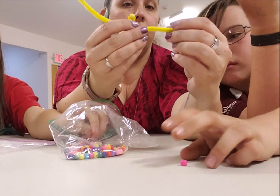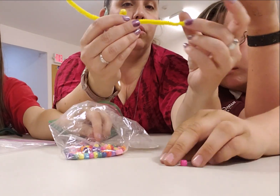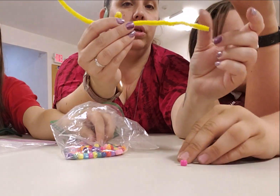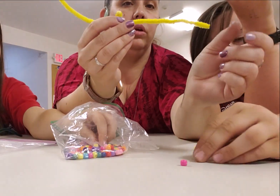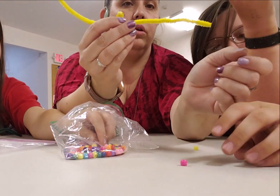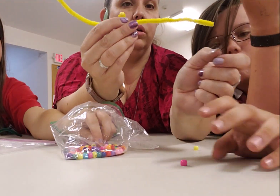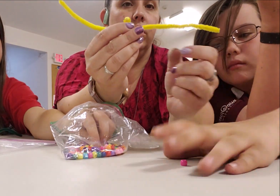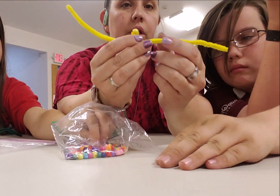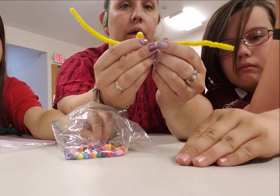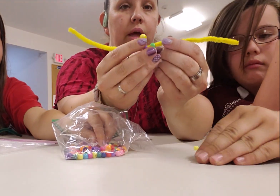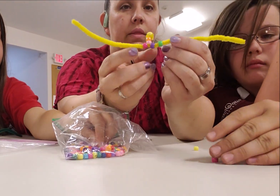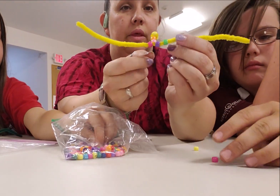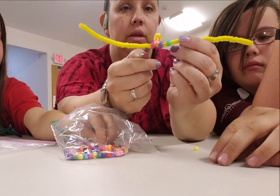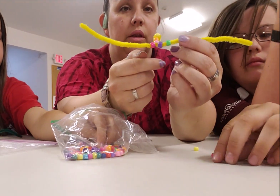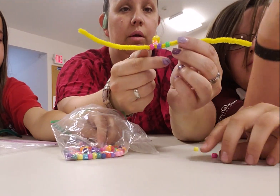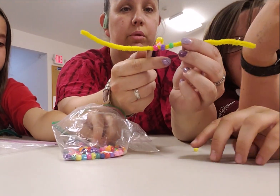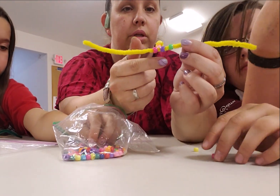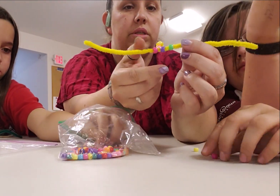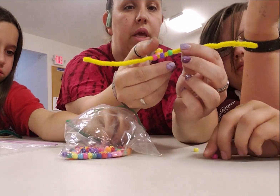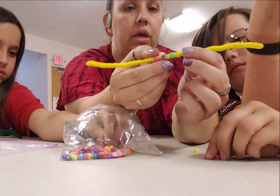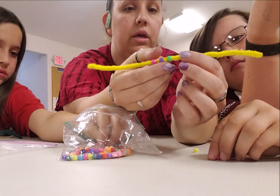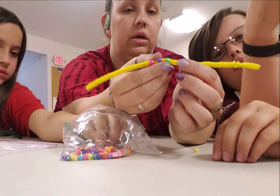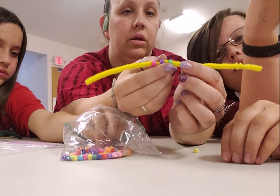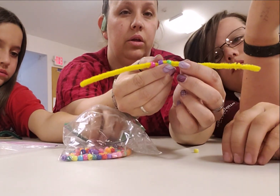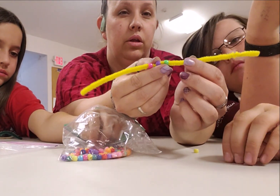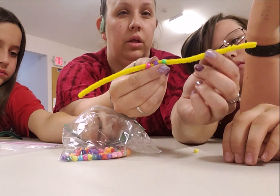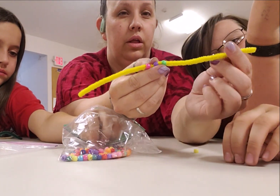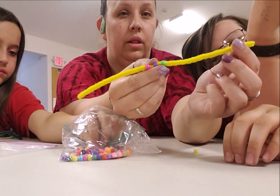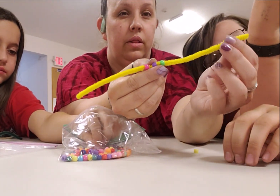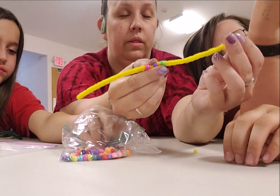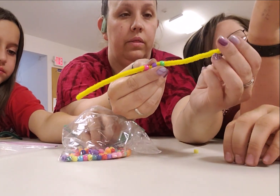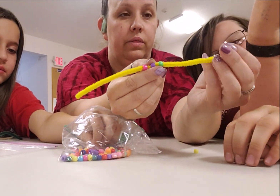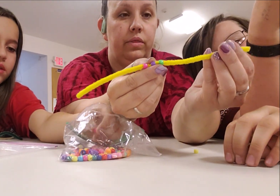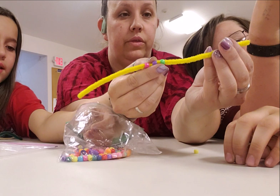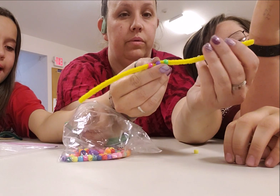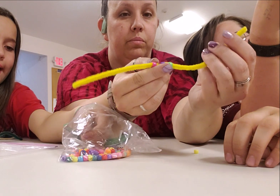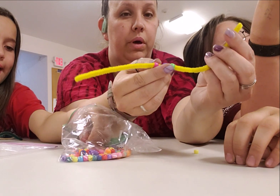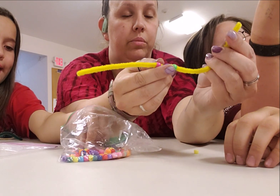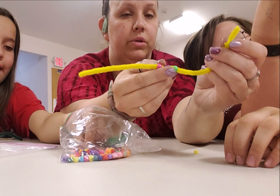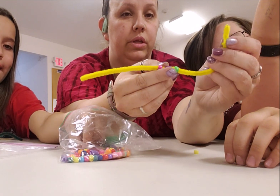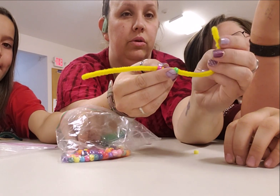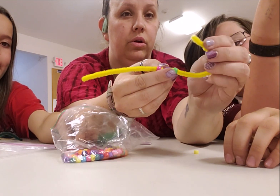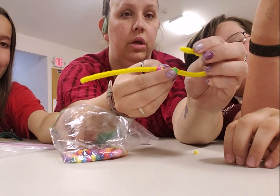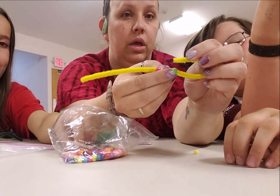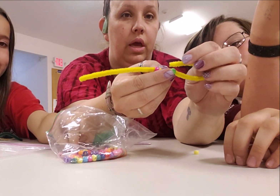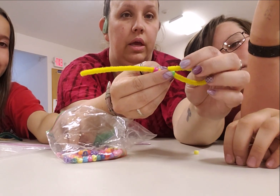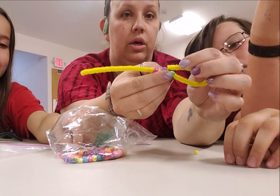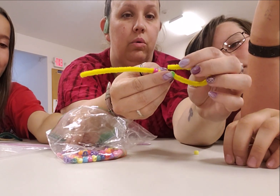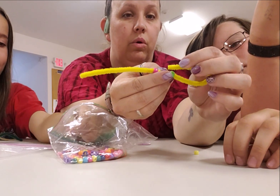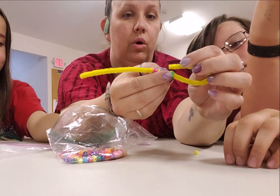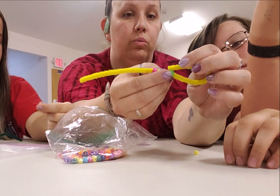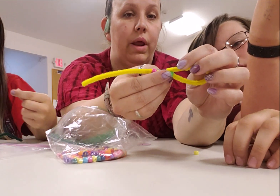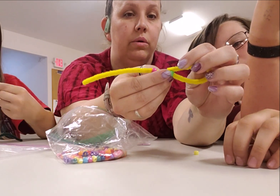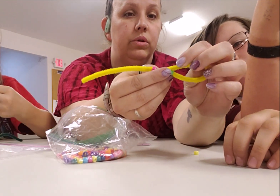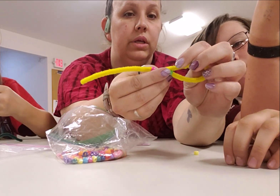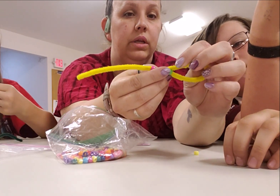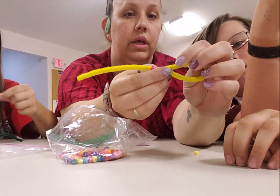down here, and then I'm going to take the pipe cleaner and go around it